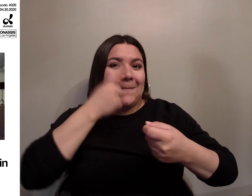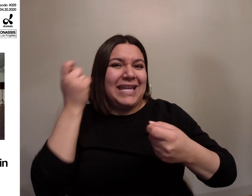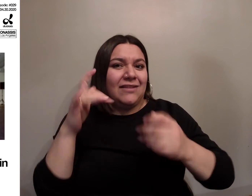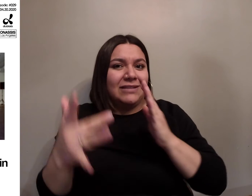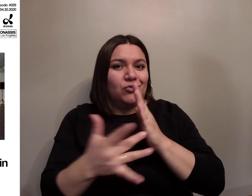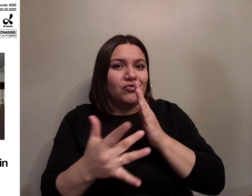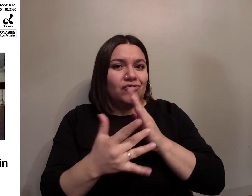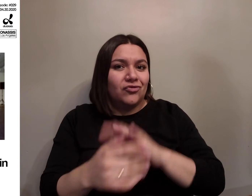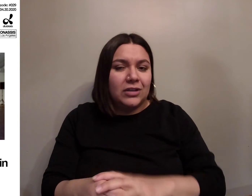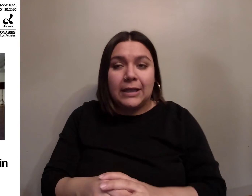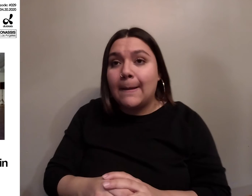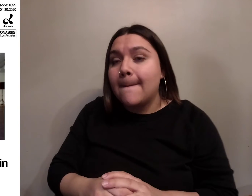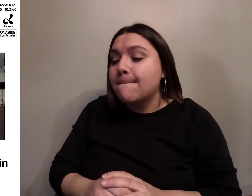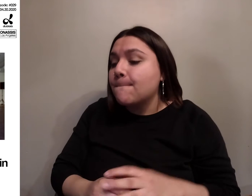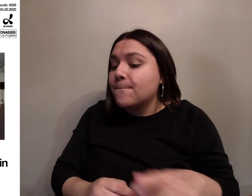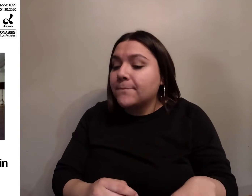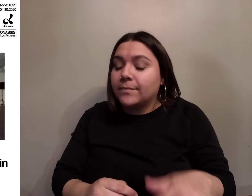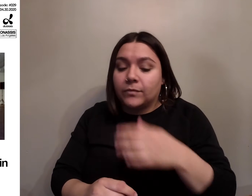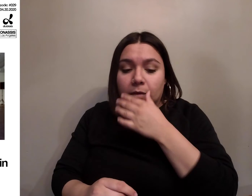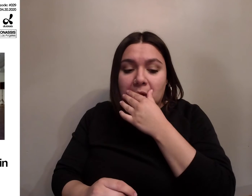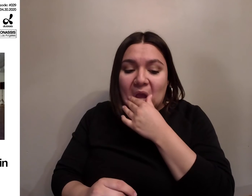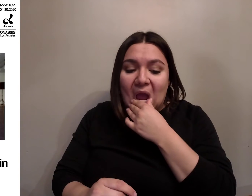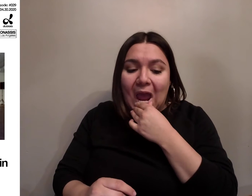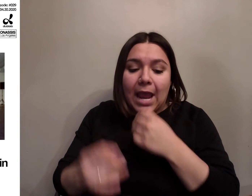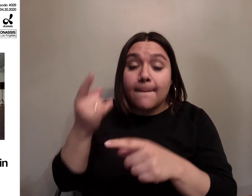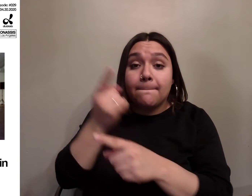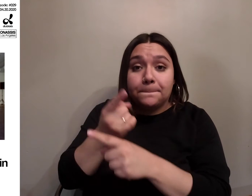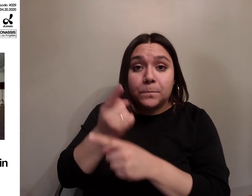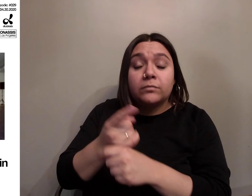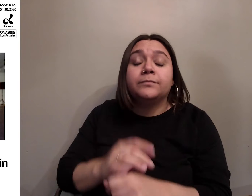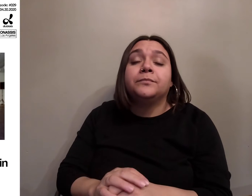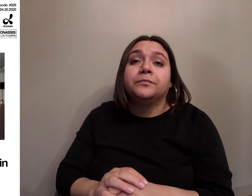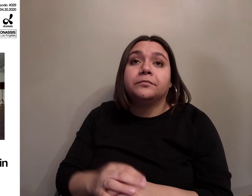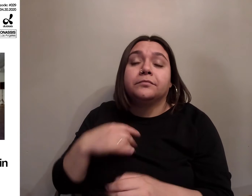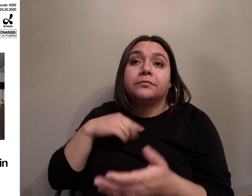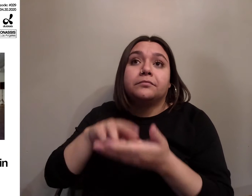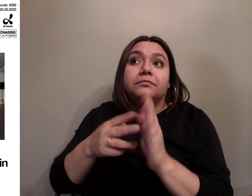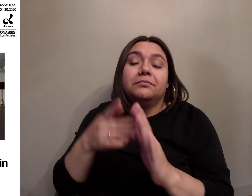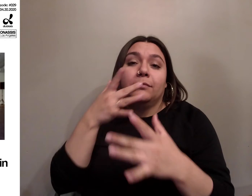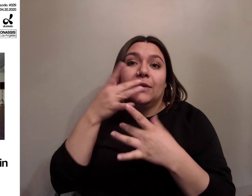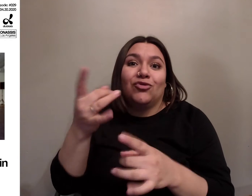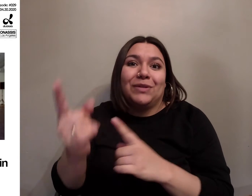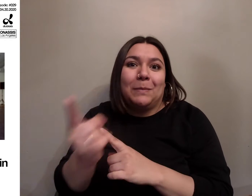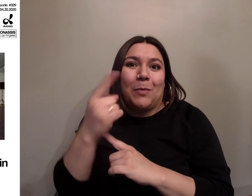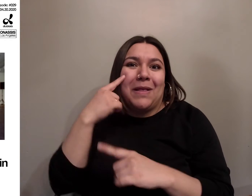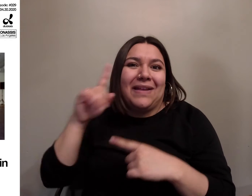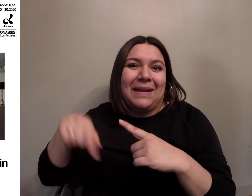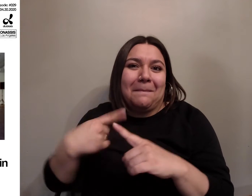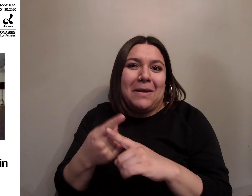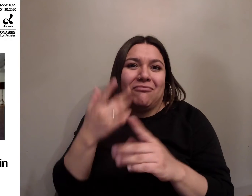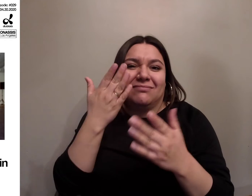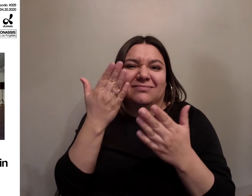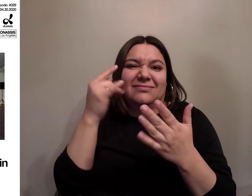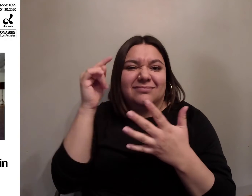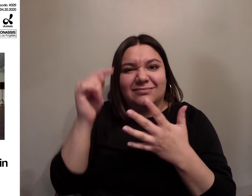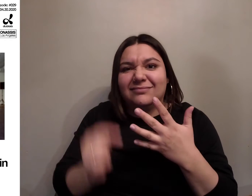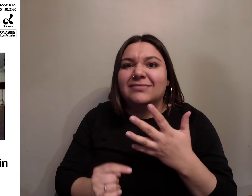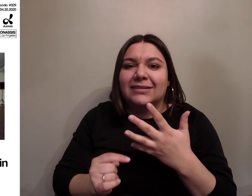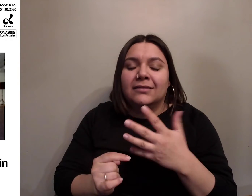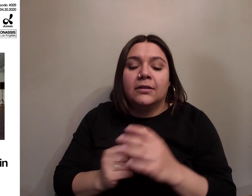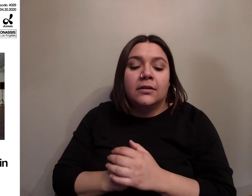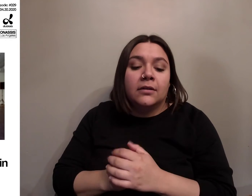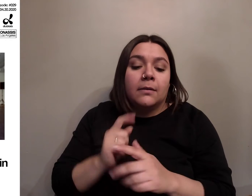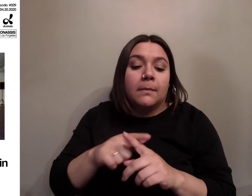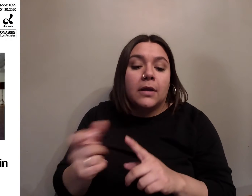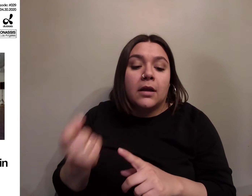a lot since developing Naval, and I'm